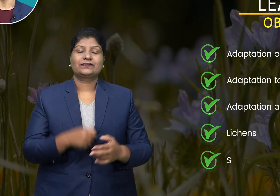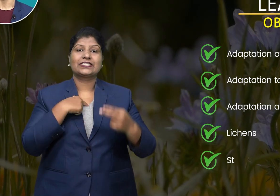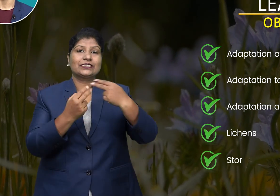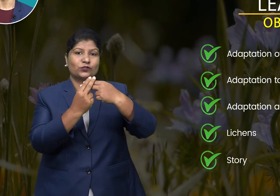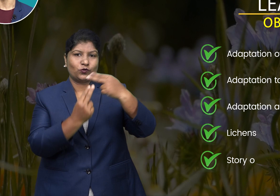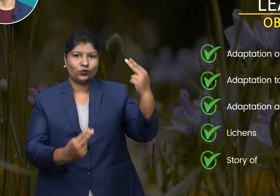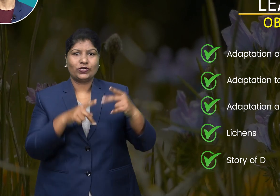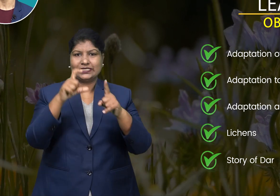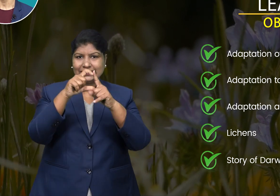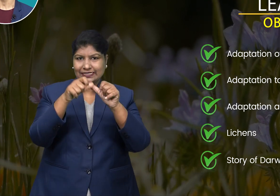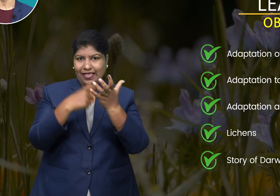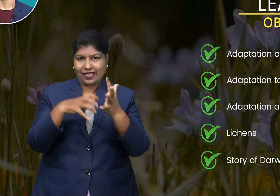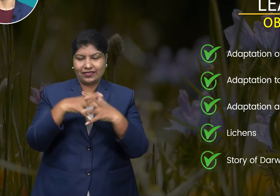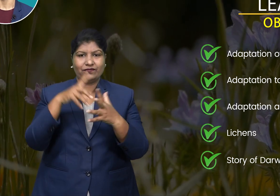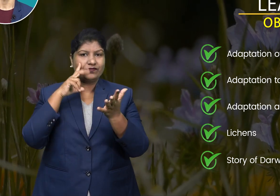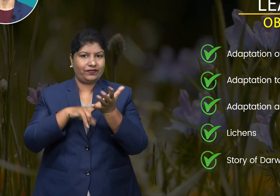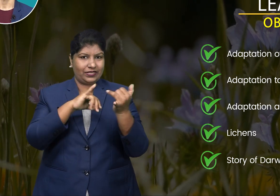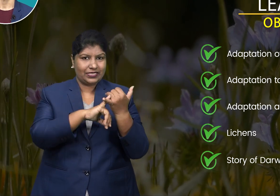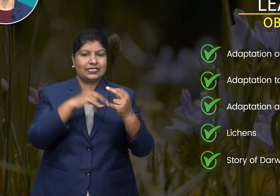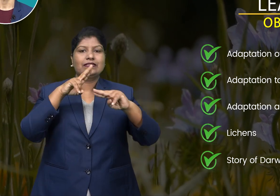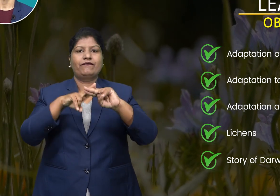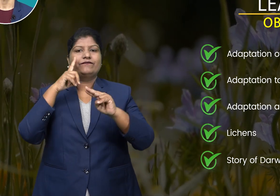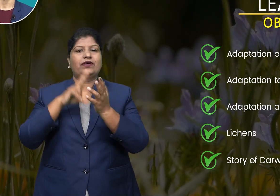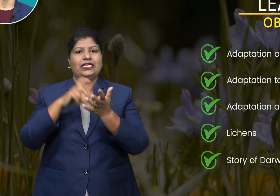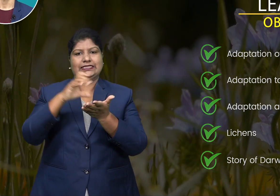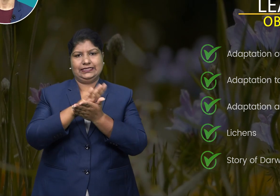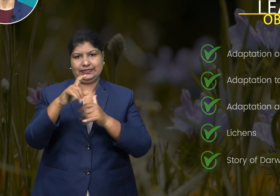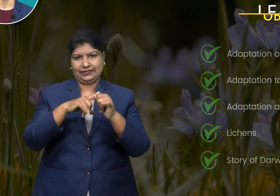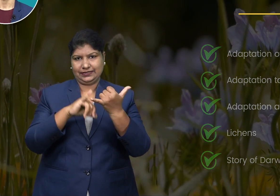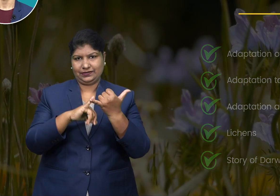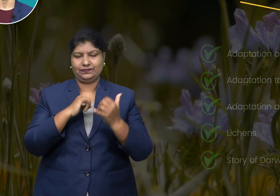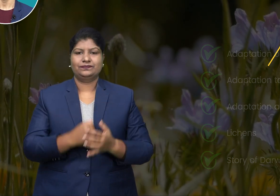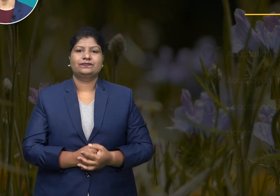Story of Darins Finches.